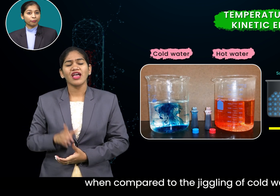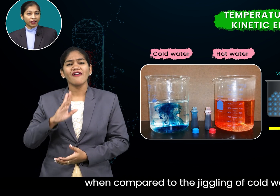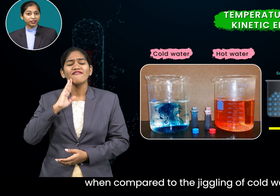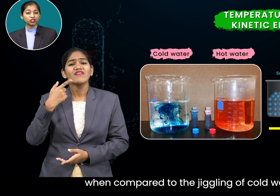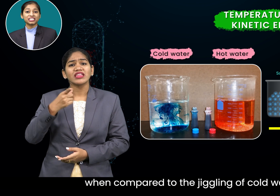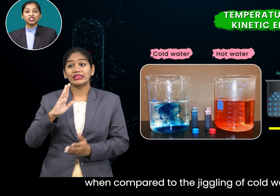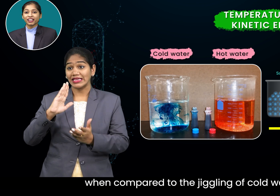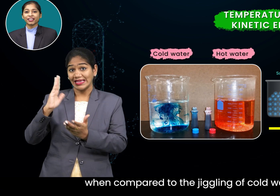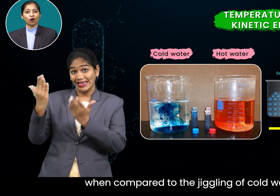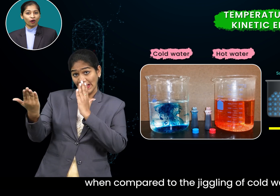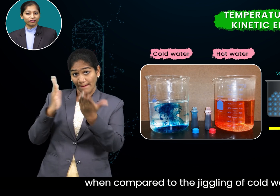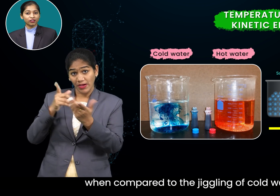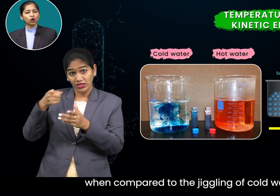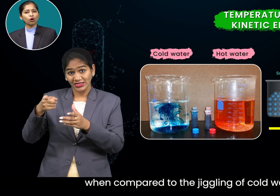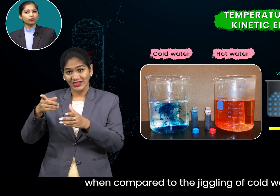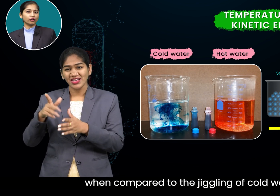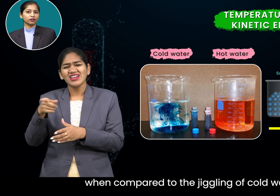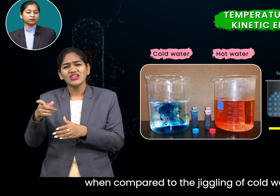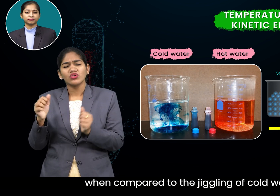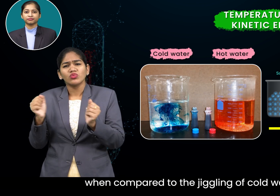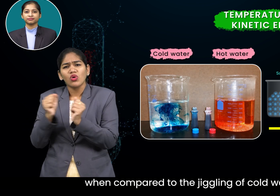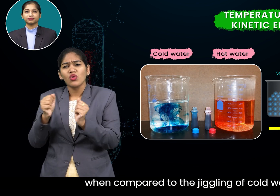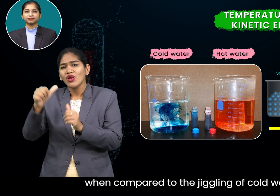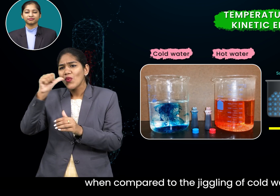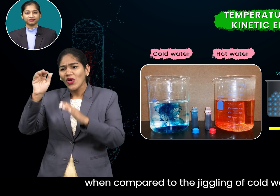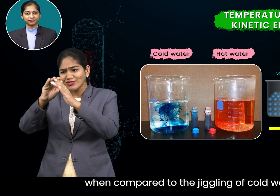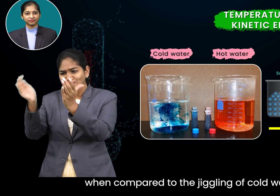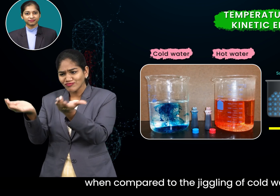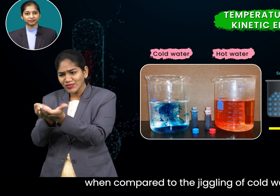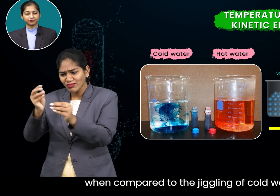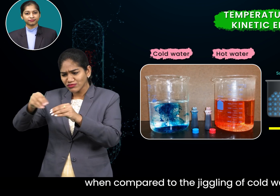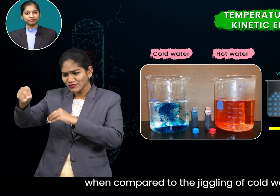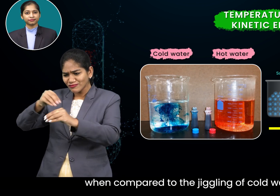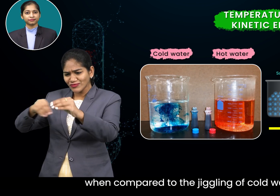When compared to the jiggling of cold water.